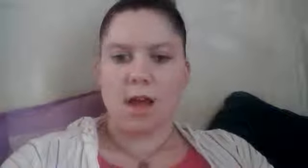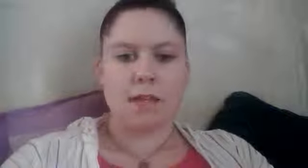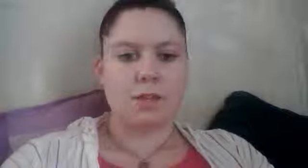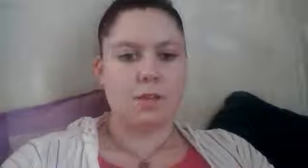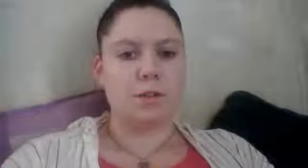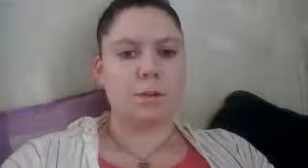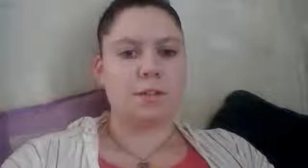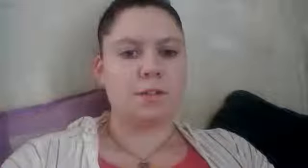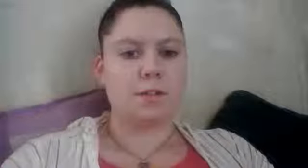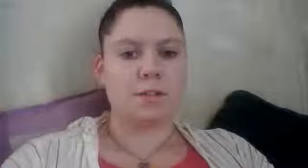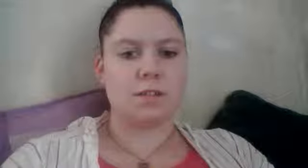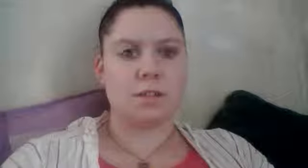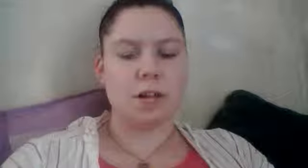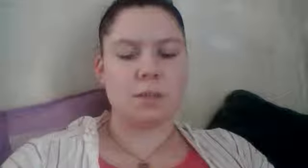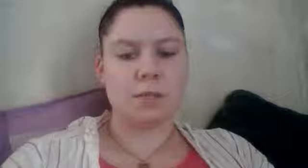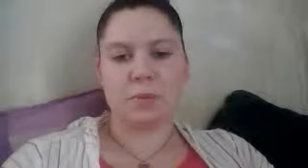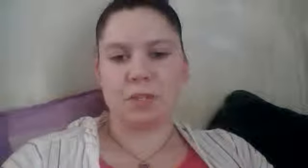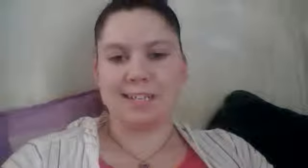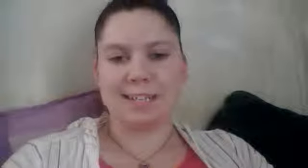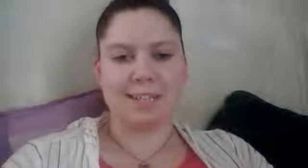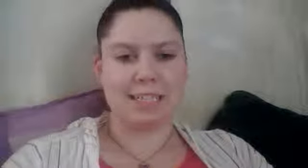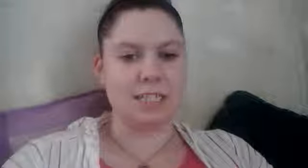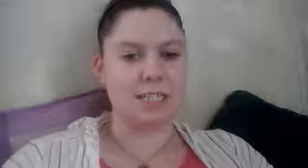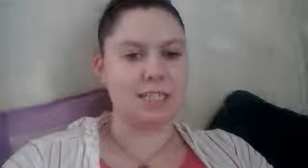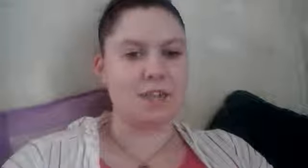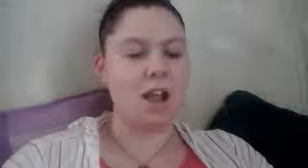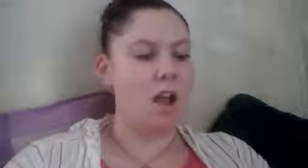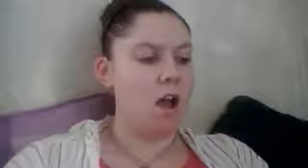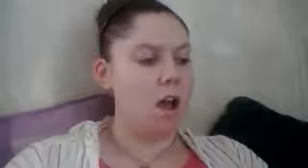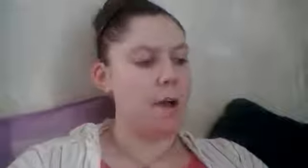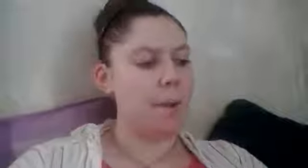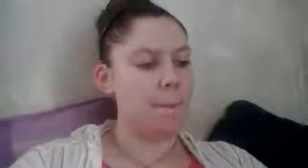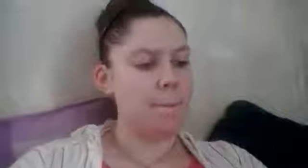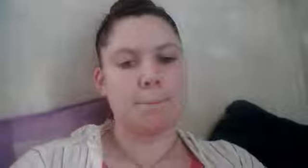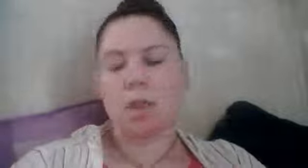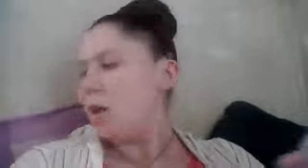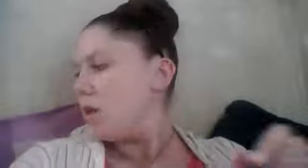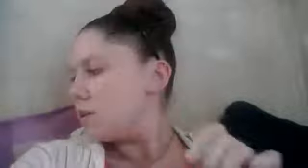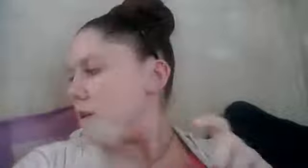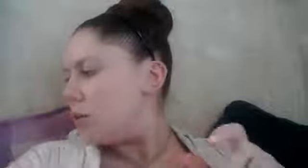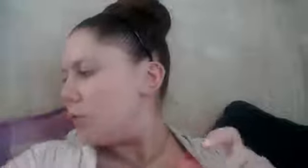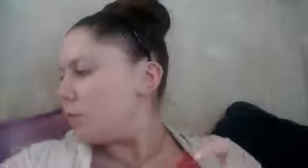Hi, YouTube. Graduation Princess 19 here. Um, so,